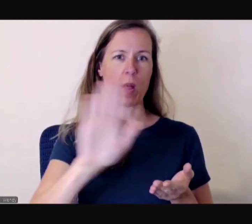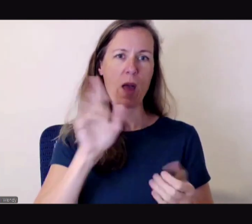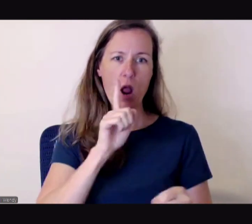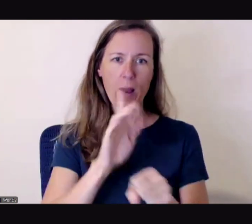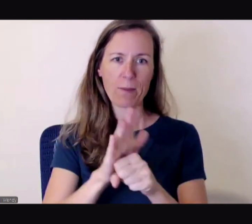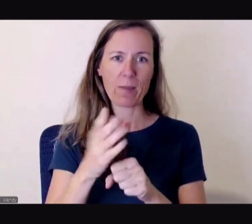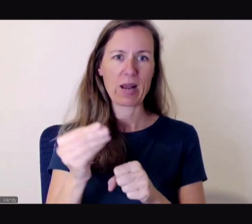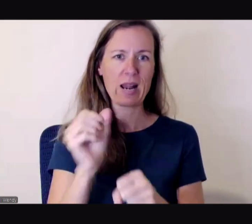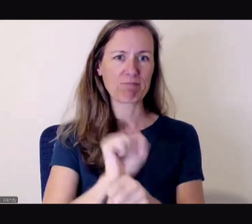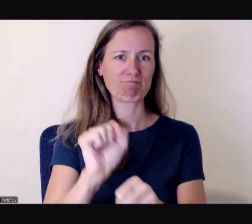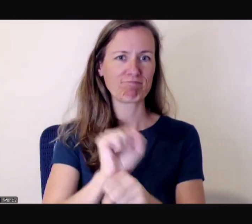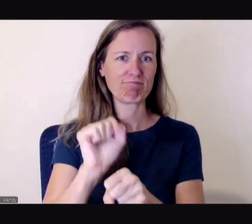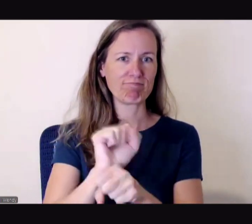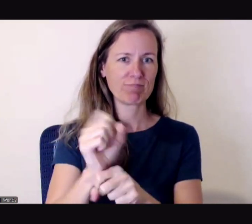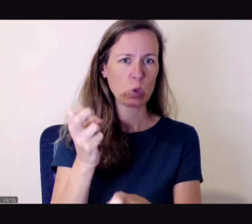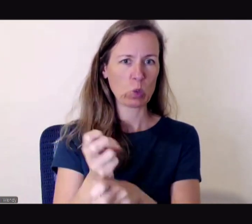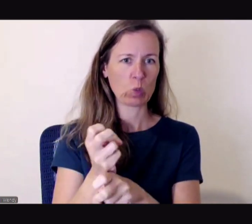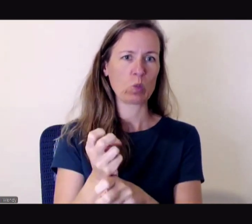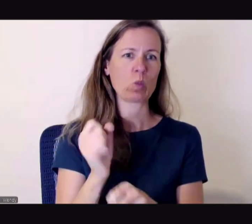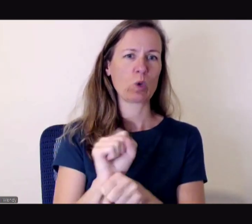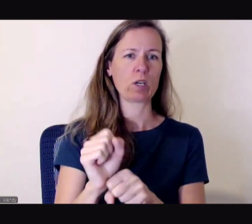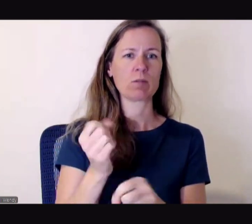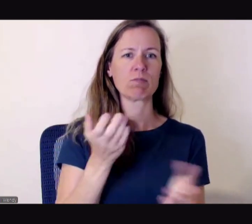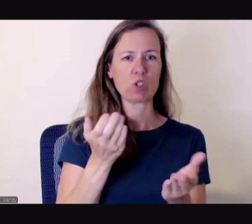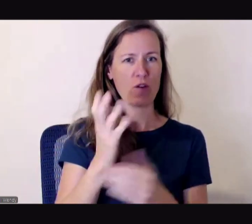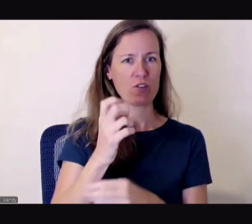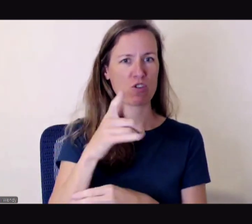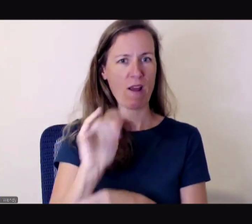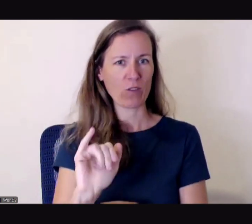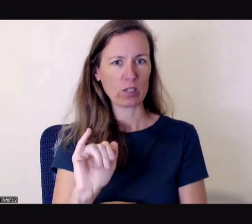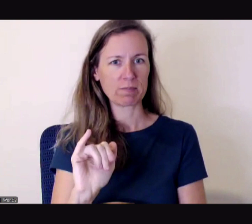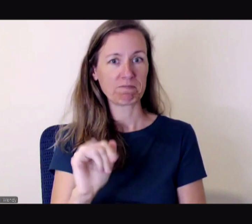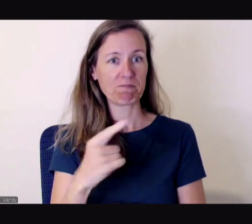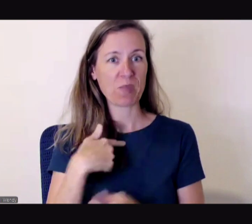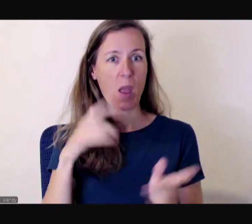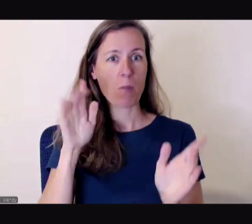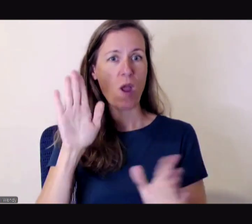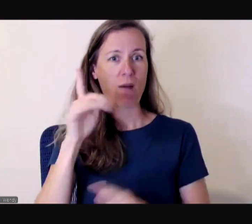Cheverly. While a Ward 6 resident and within a month of purchasing my house,